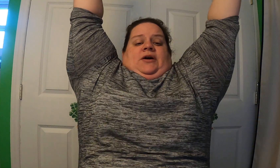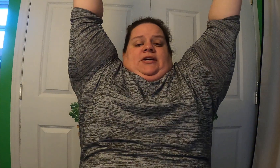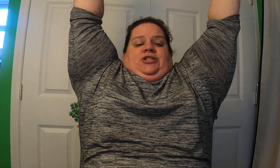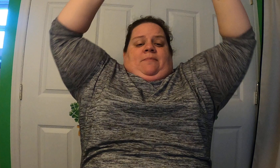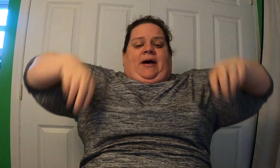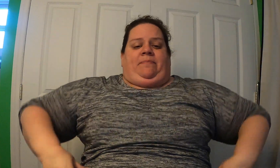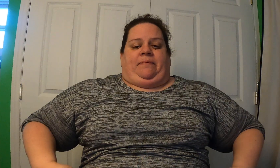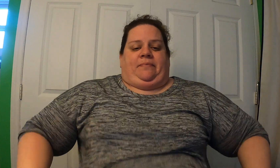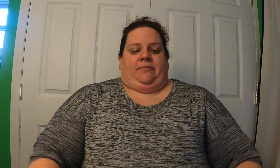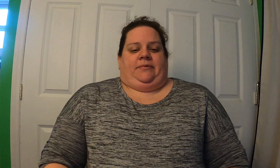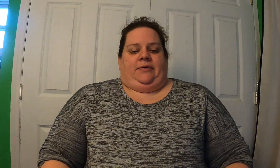going to jump up.